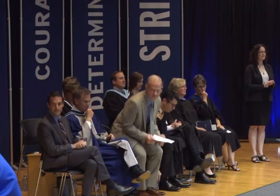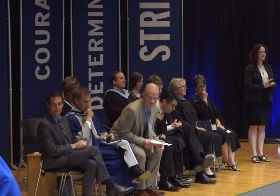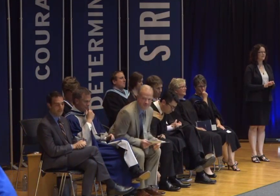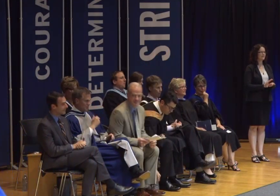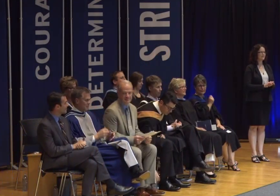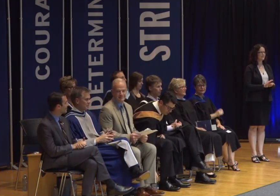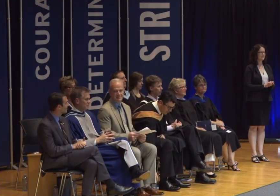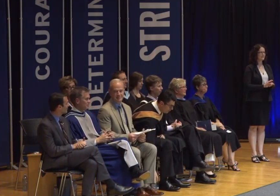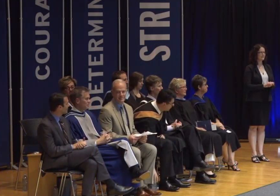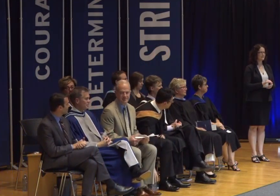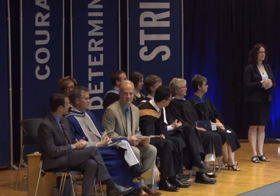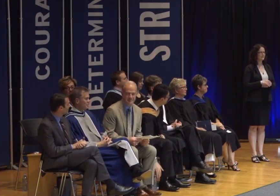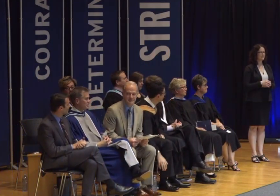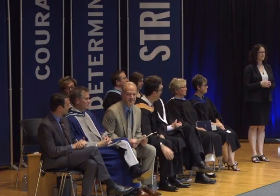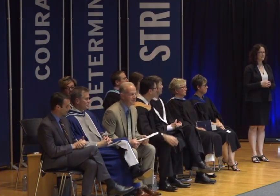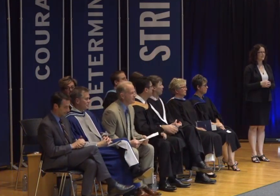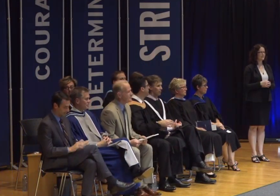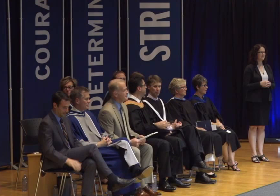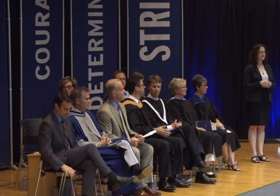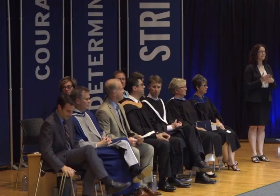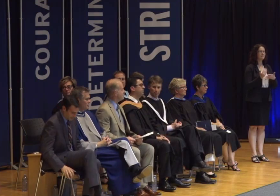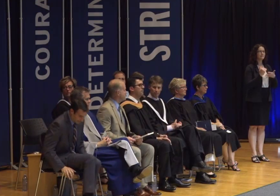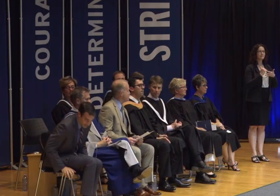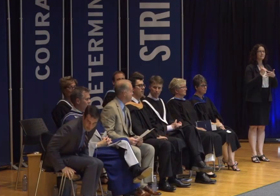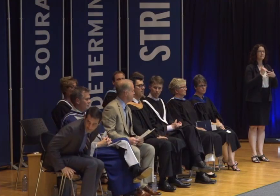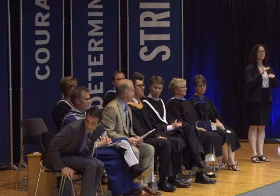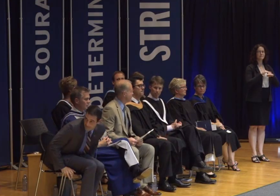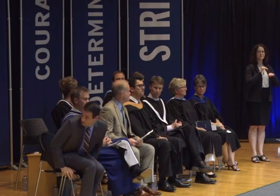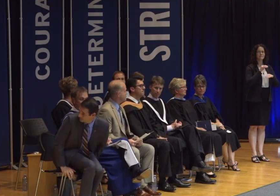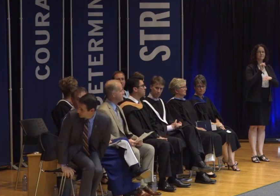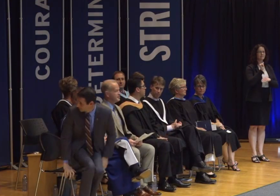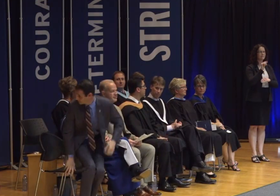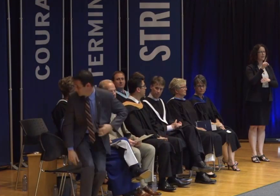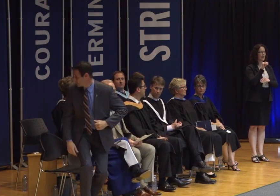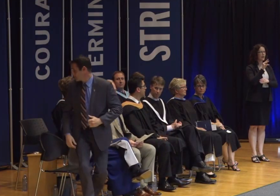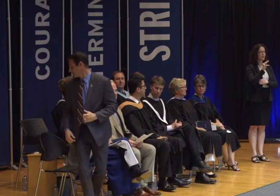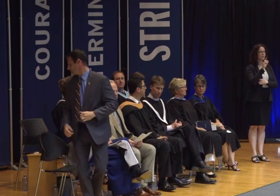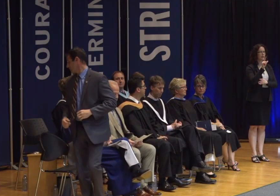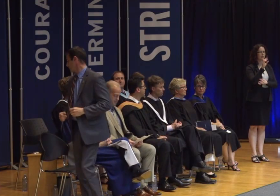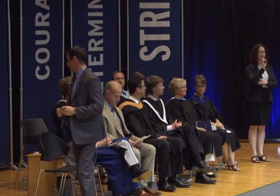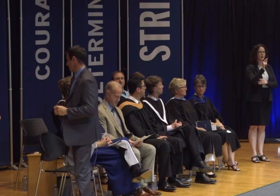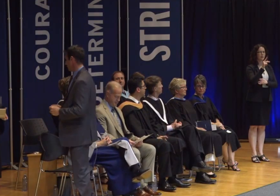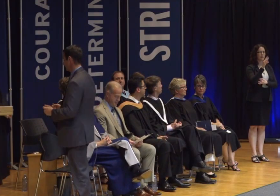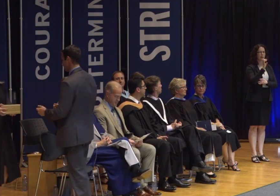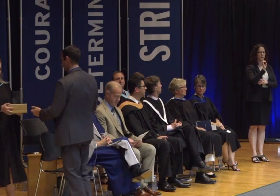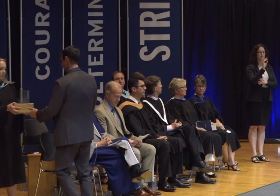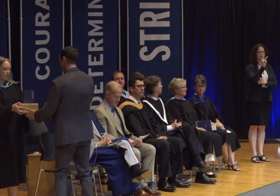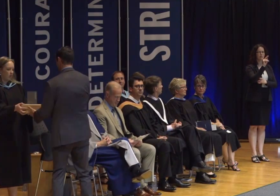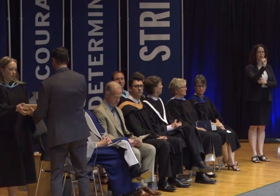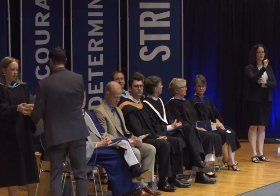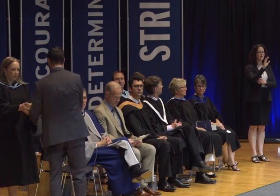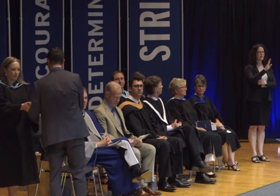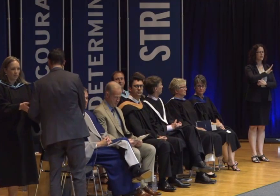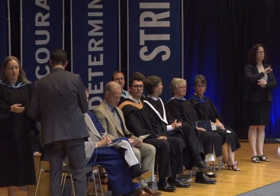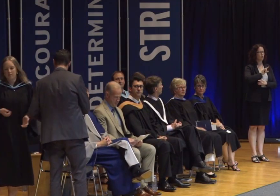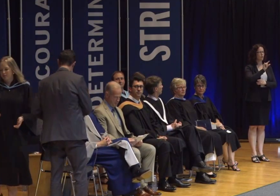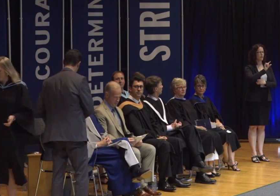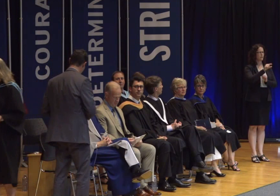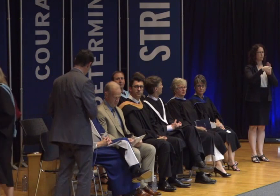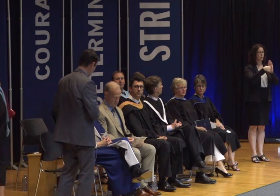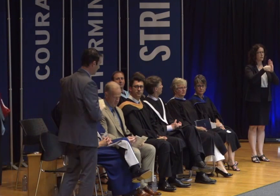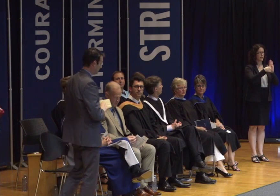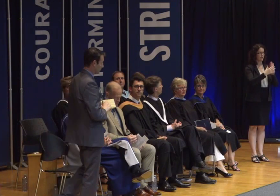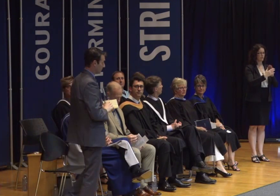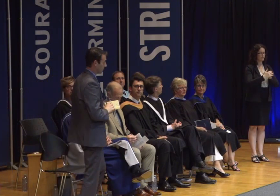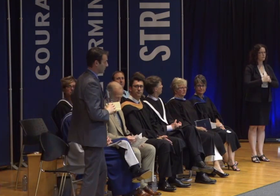We now welcome Adam LePage, NSCC Board of Governors representative, to come forward to present